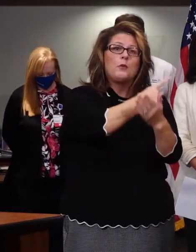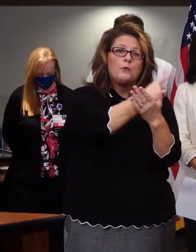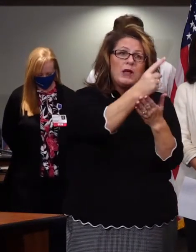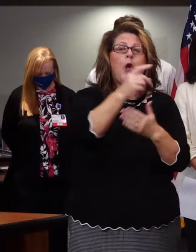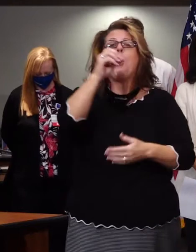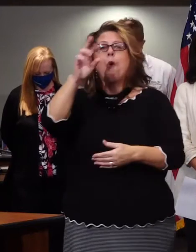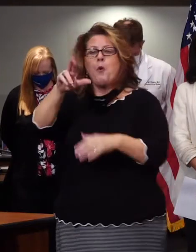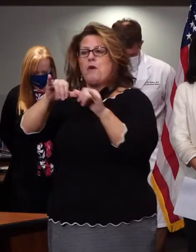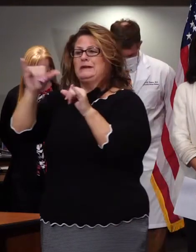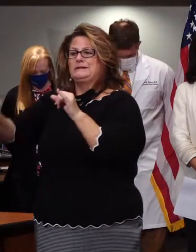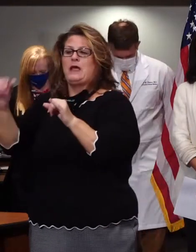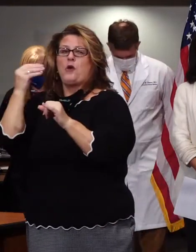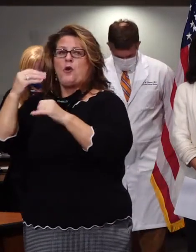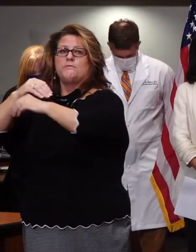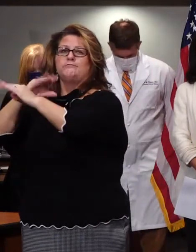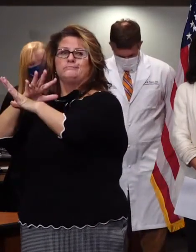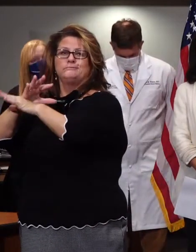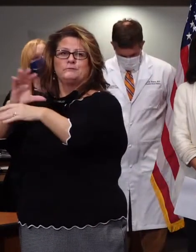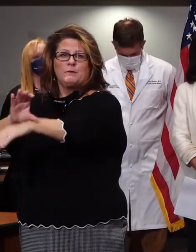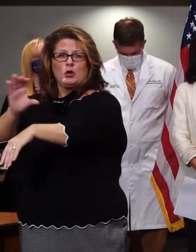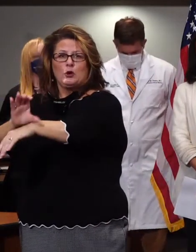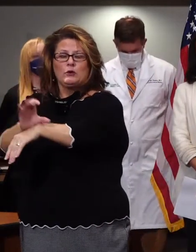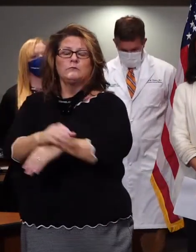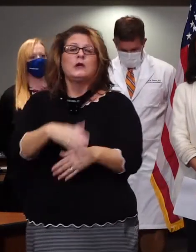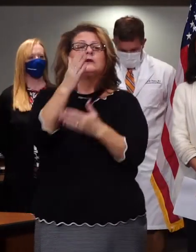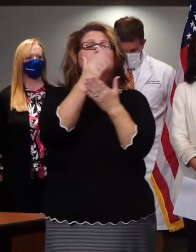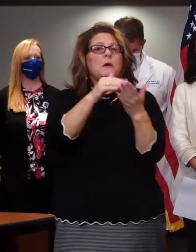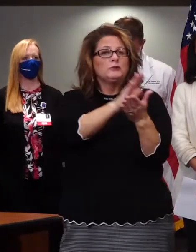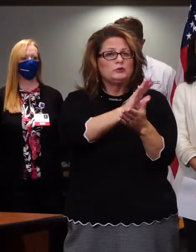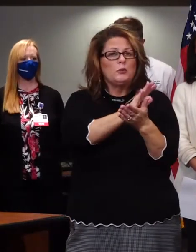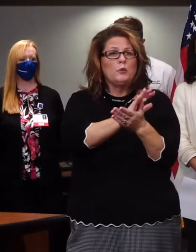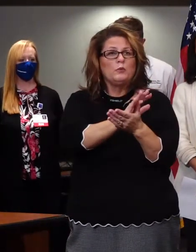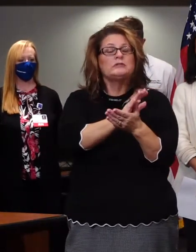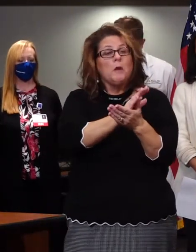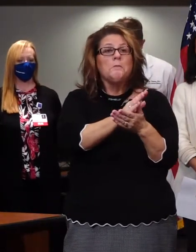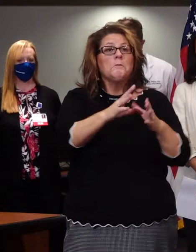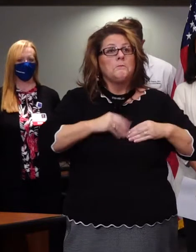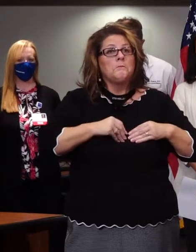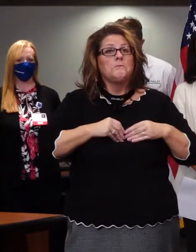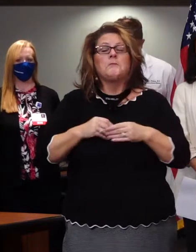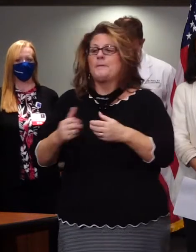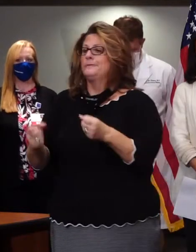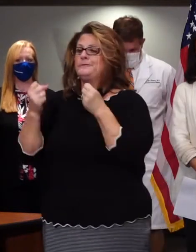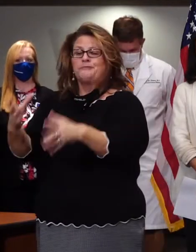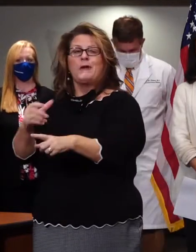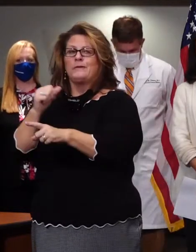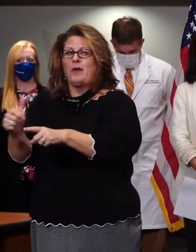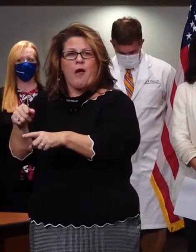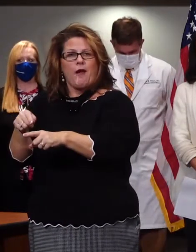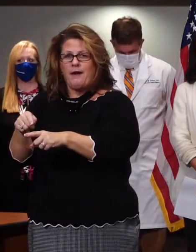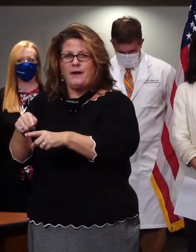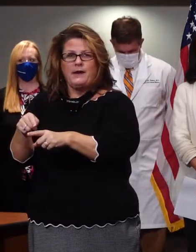choose virtual instructions. Some schools did it, most did not. To keep classrooms open and safe,